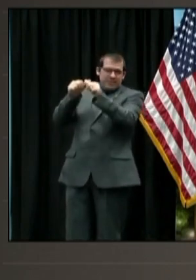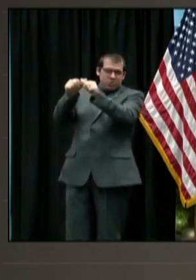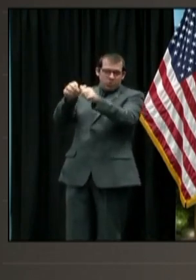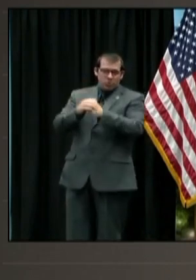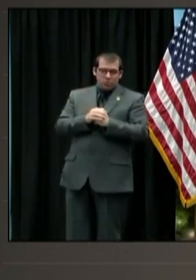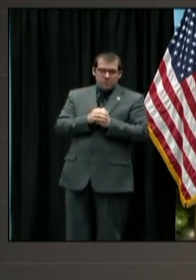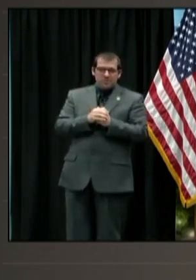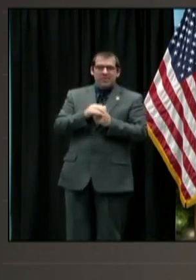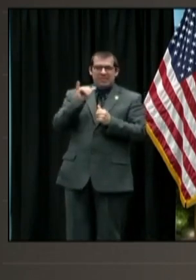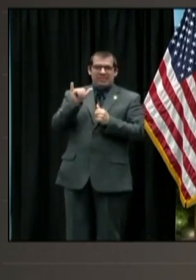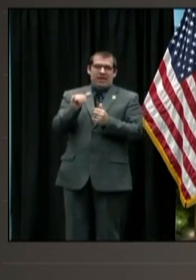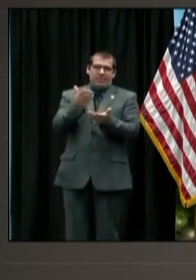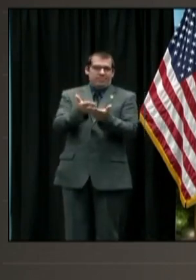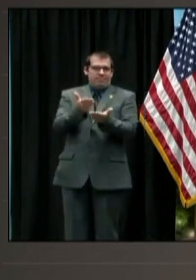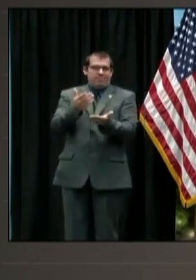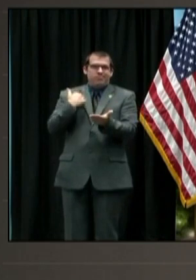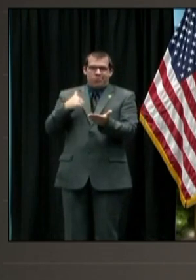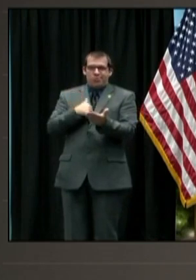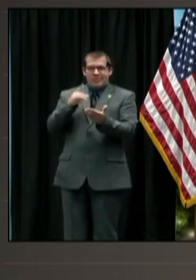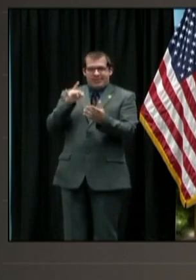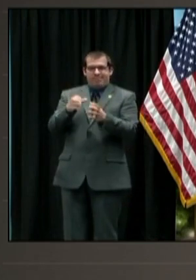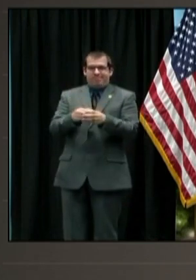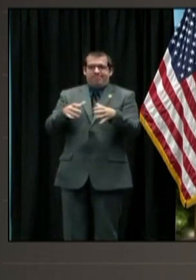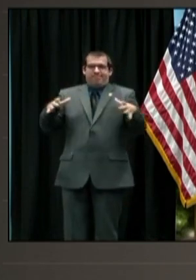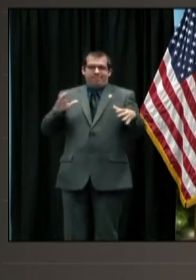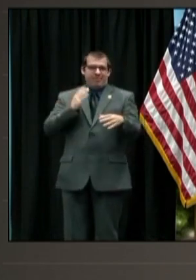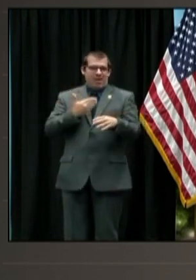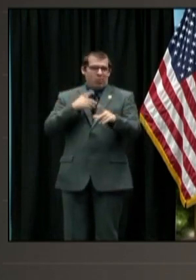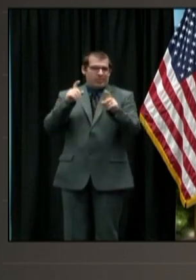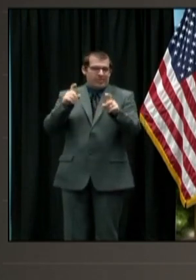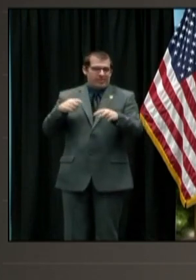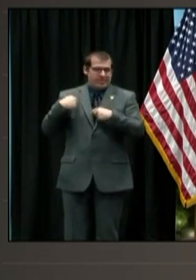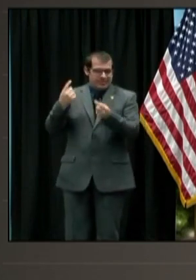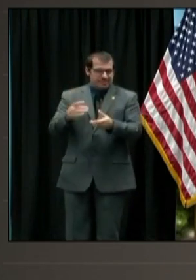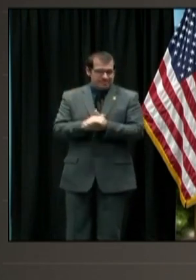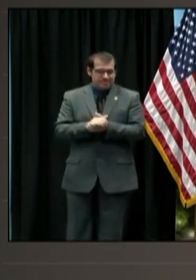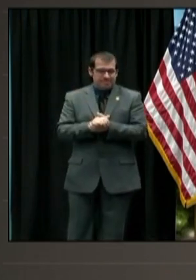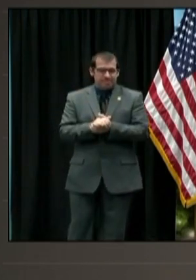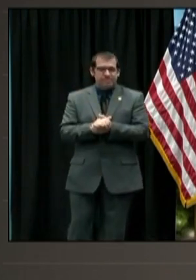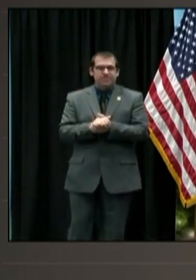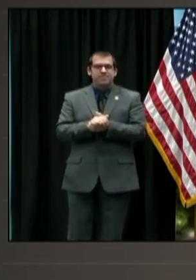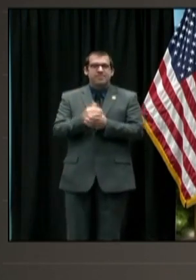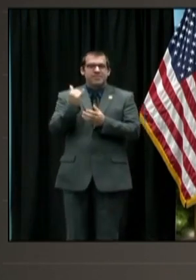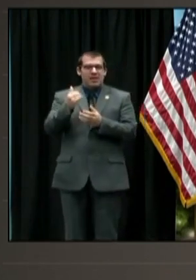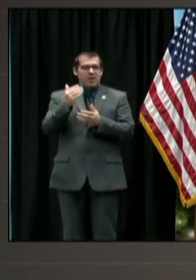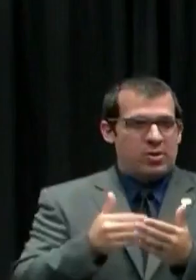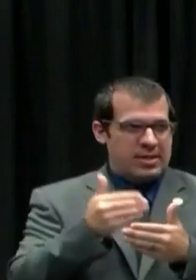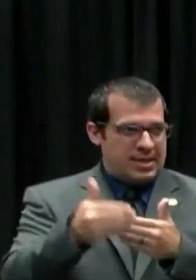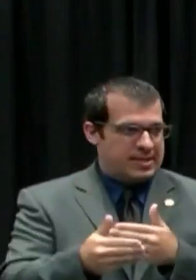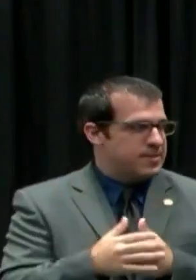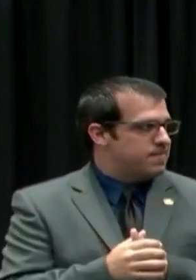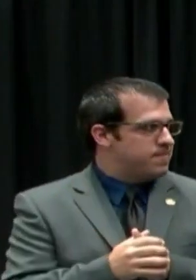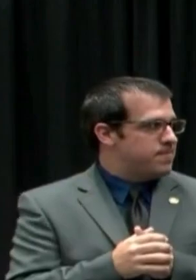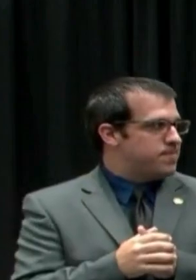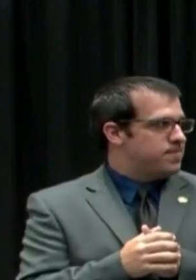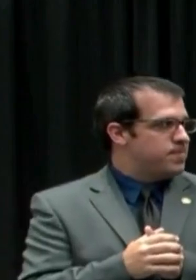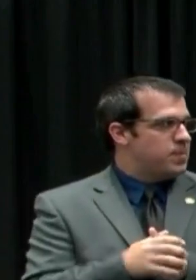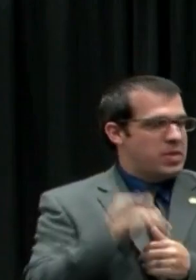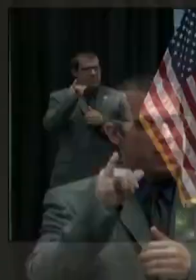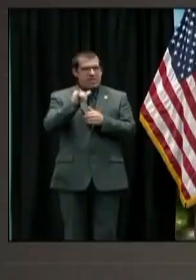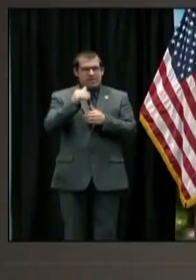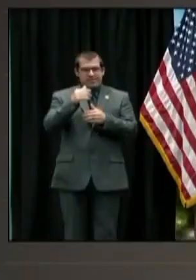we've significantly expanded our testing. And then if you go to the rolling